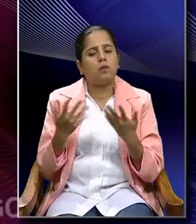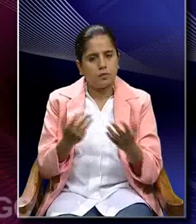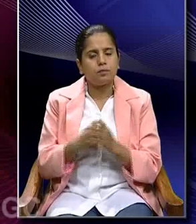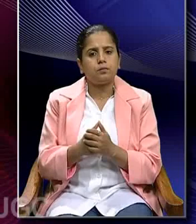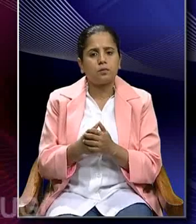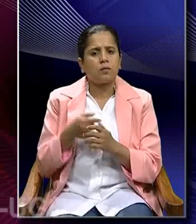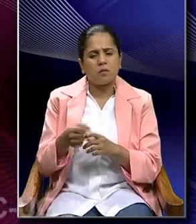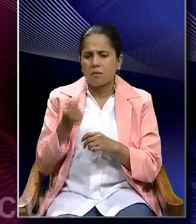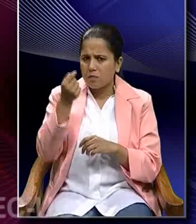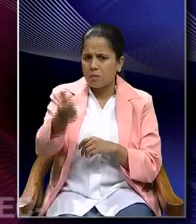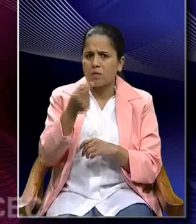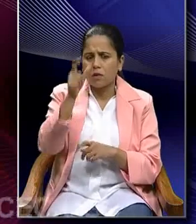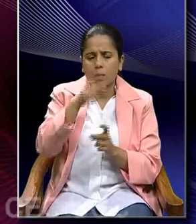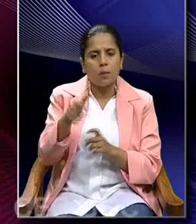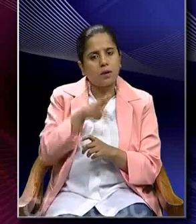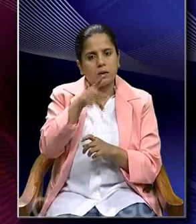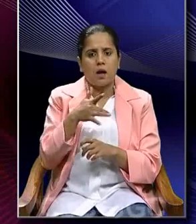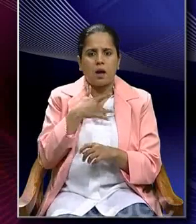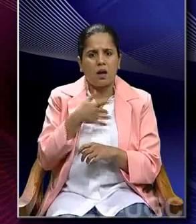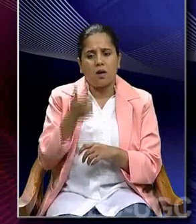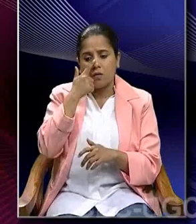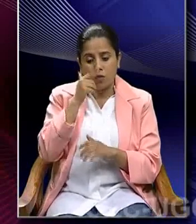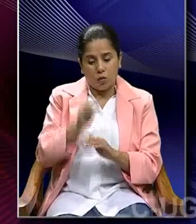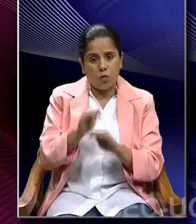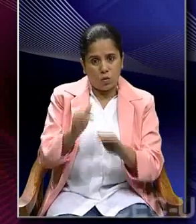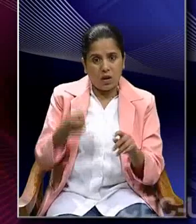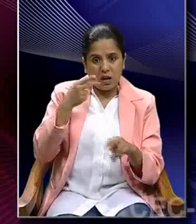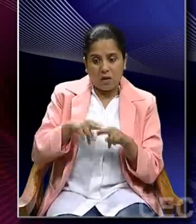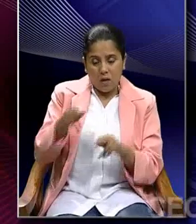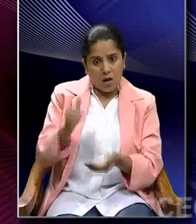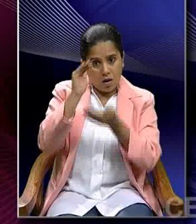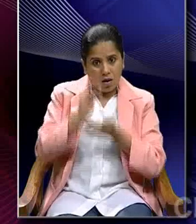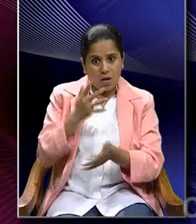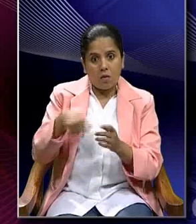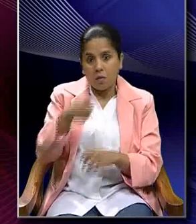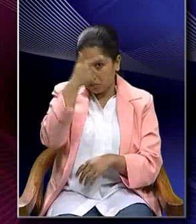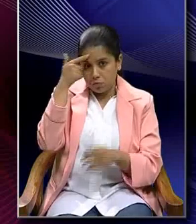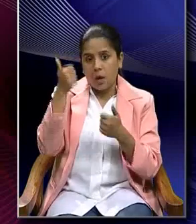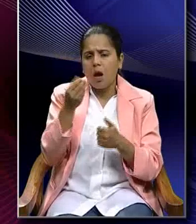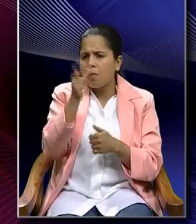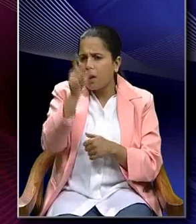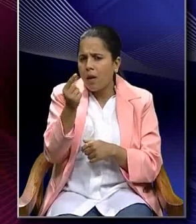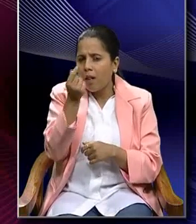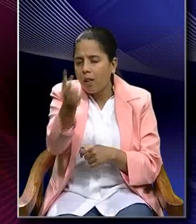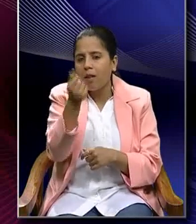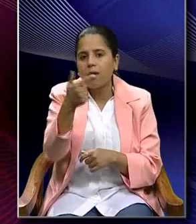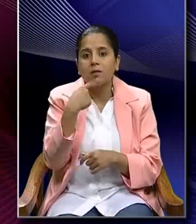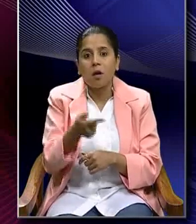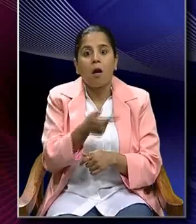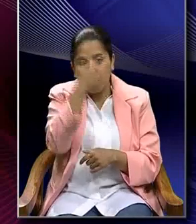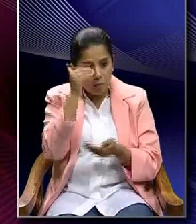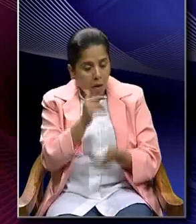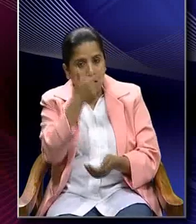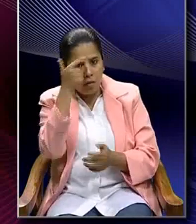So very often people would say that a girl child, if she is born, is very lucky, lucky to be born.